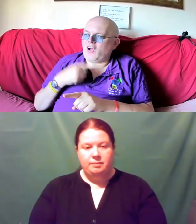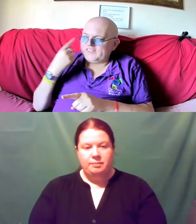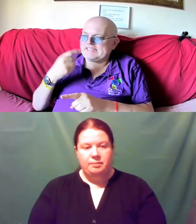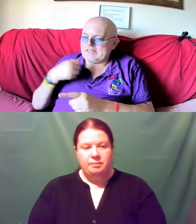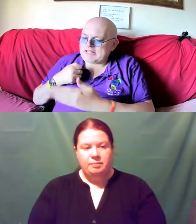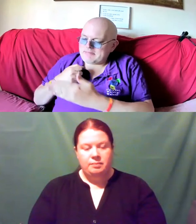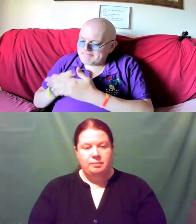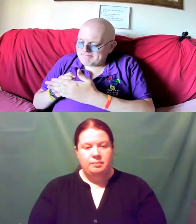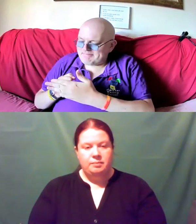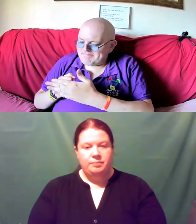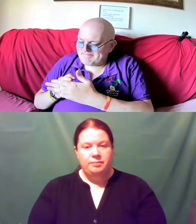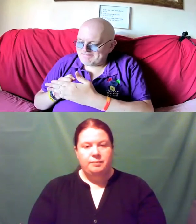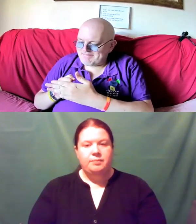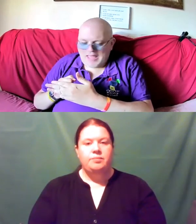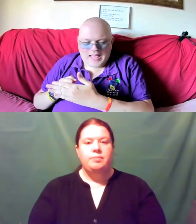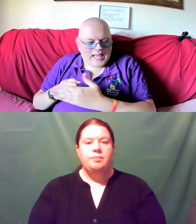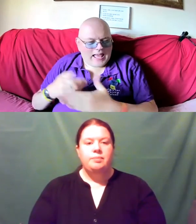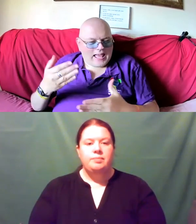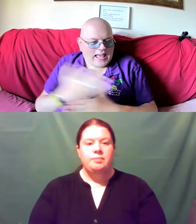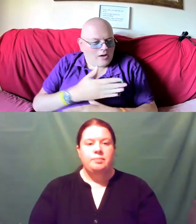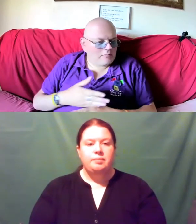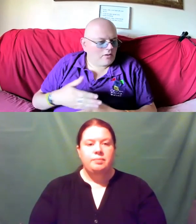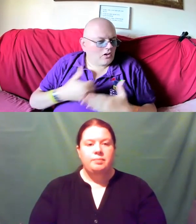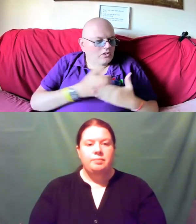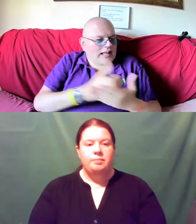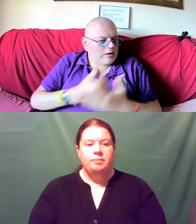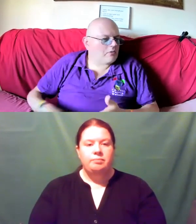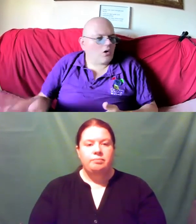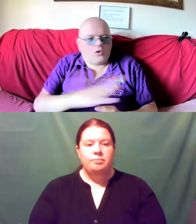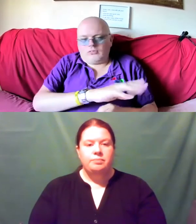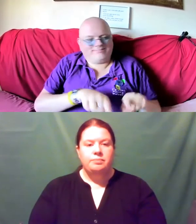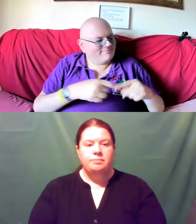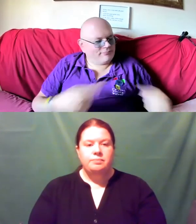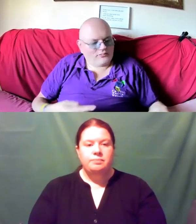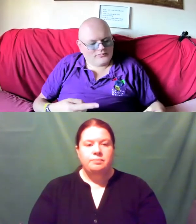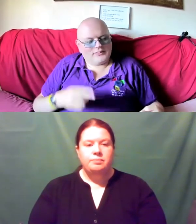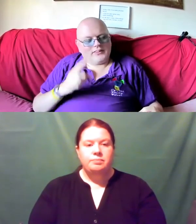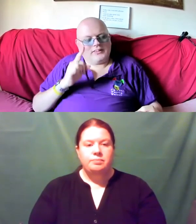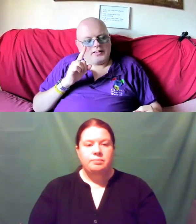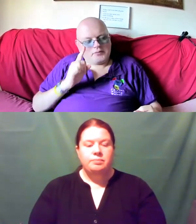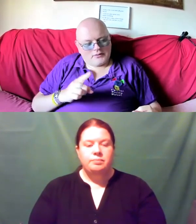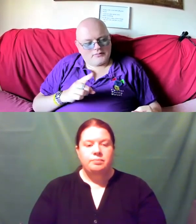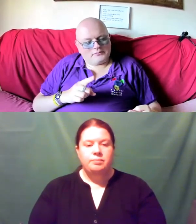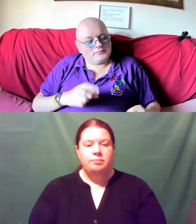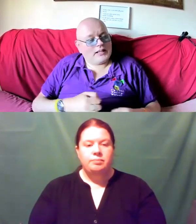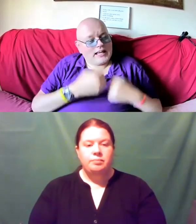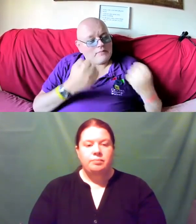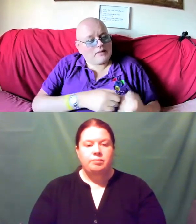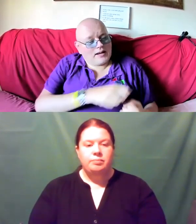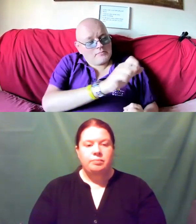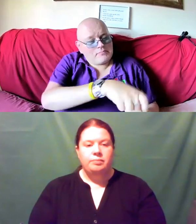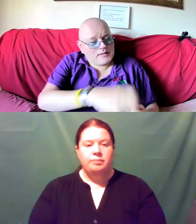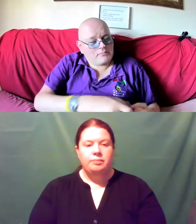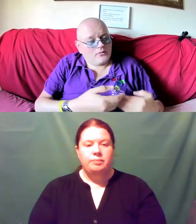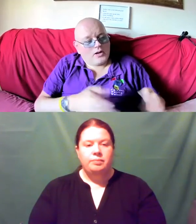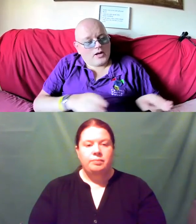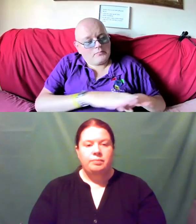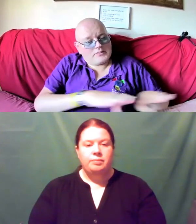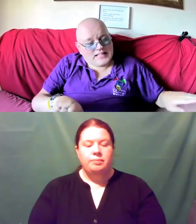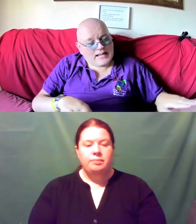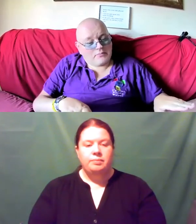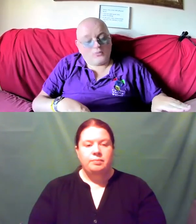it for everybody. But this is where, you know, empowering folk within Open Table might help, that they can be the listening ear for someone